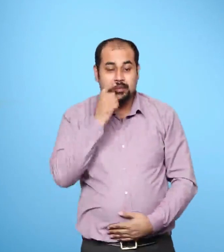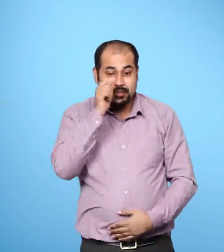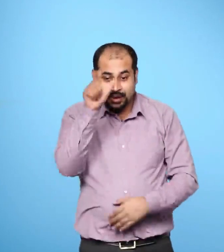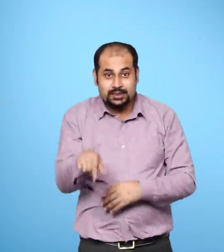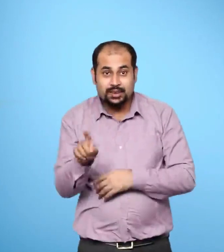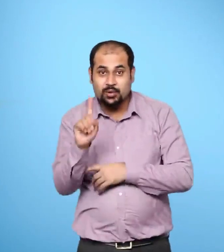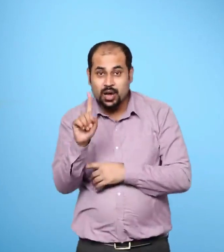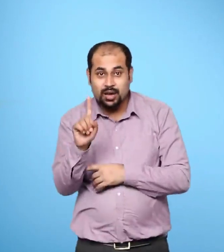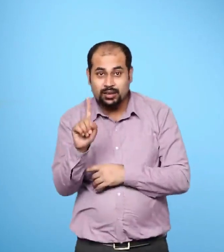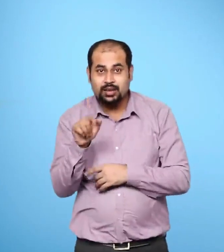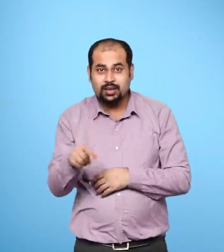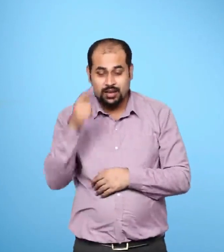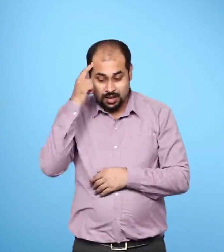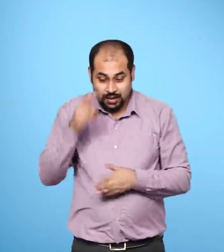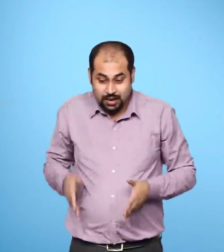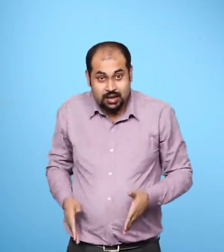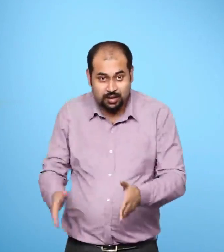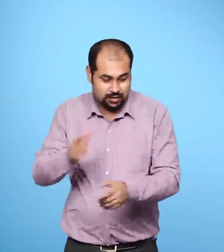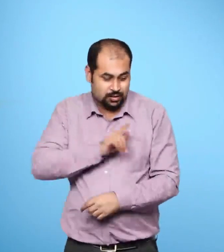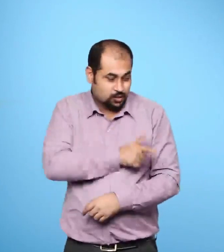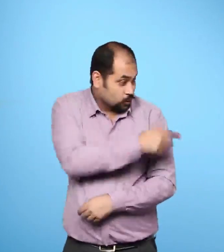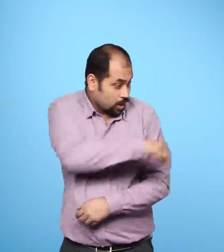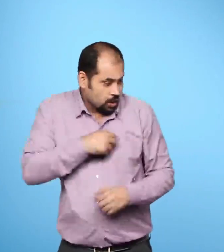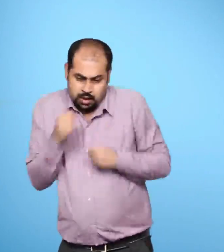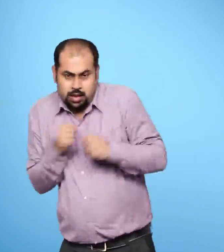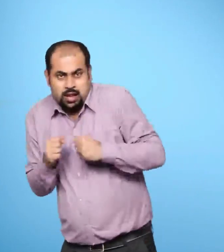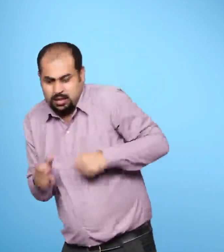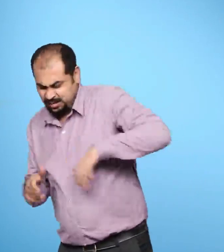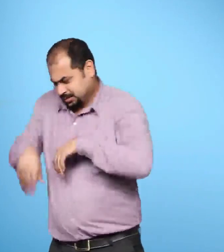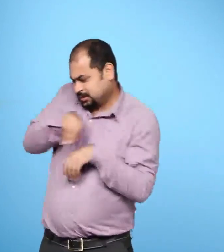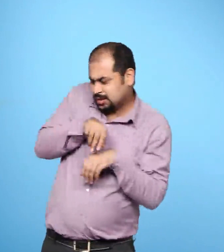where a man is running and saving himself from rats.